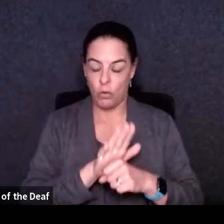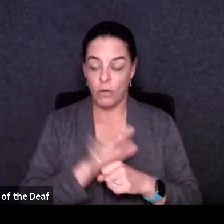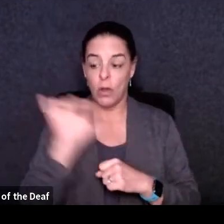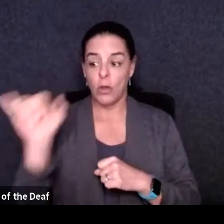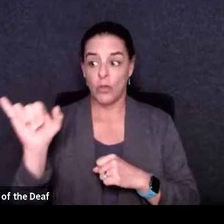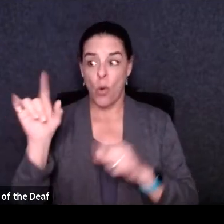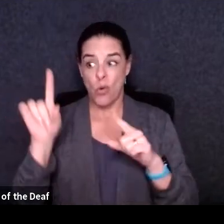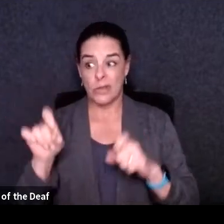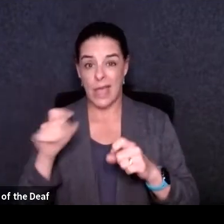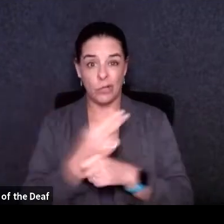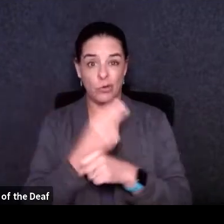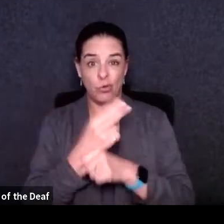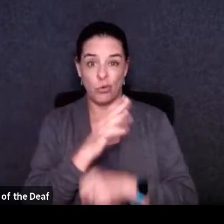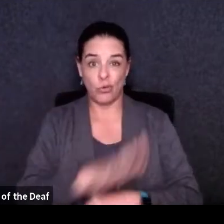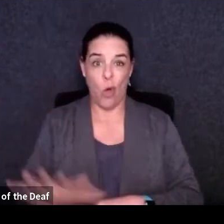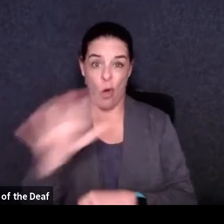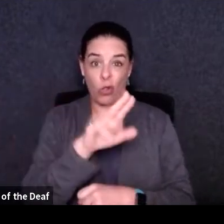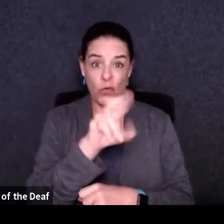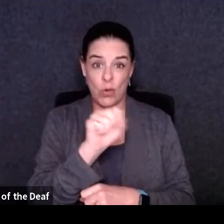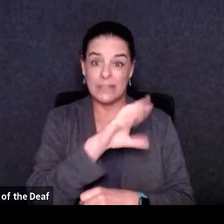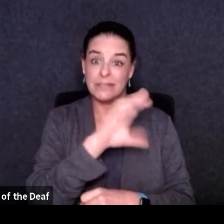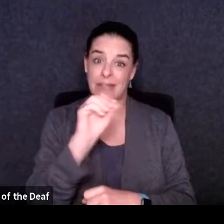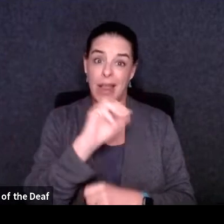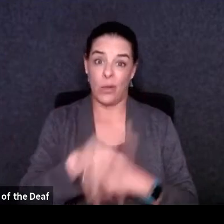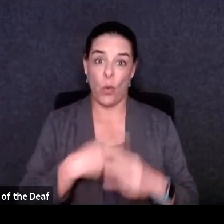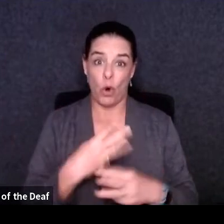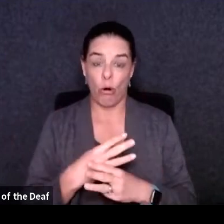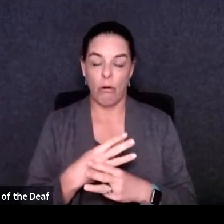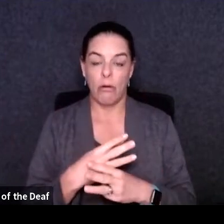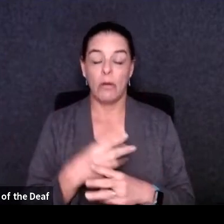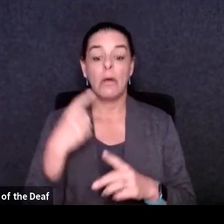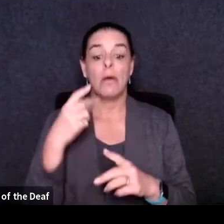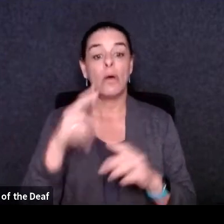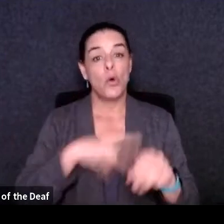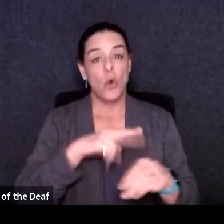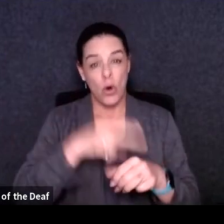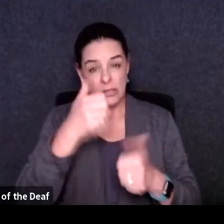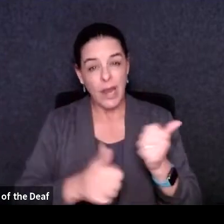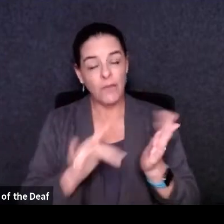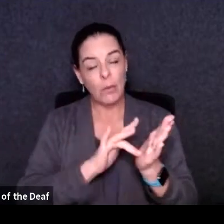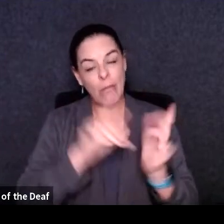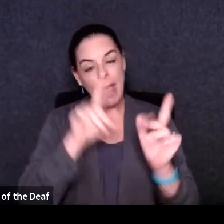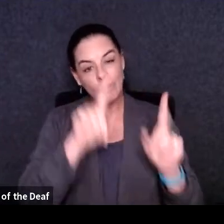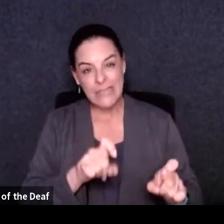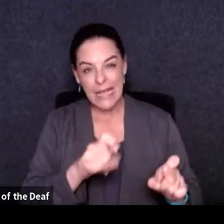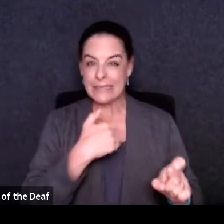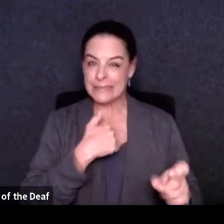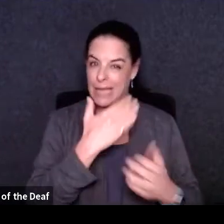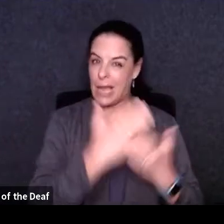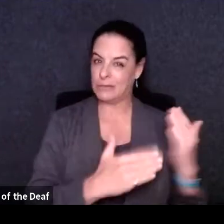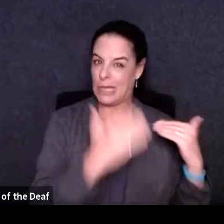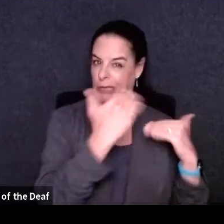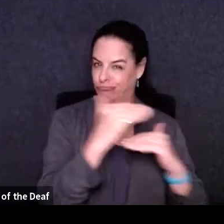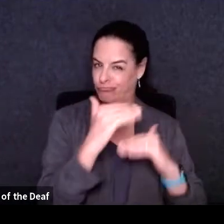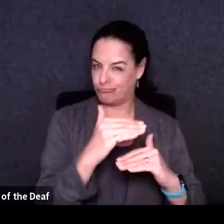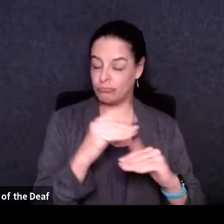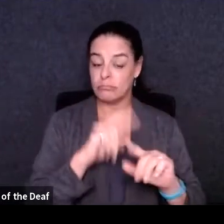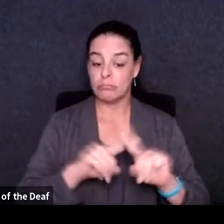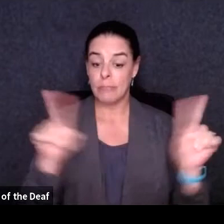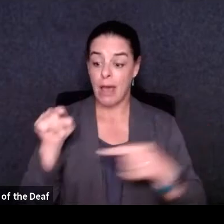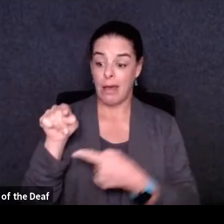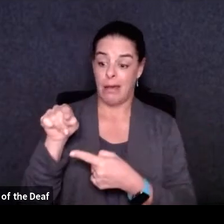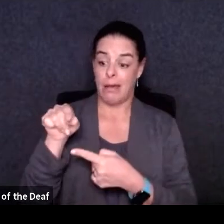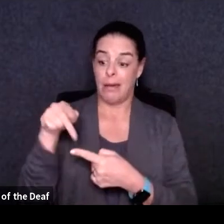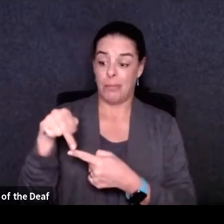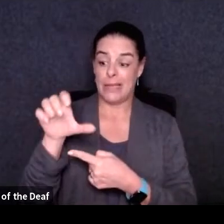across the country and the world. Of course, every medical test has its limitations. However, the PCR